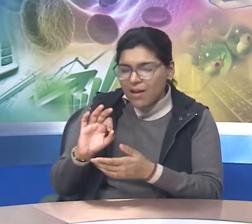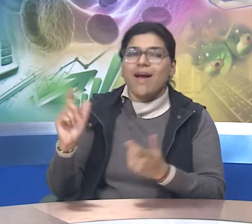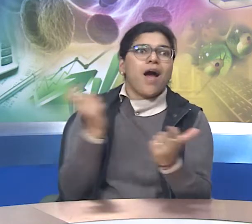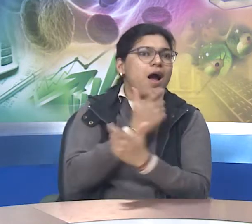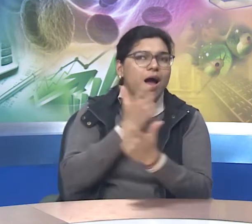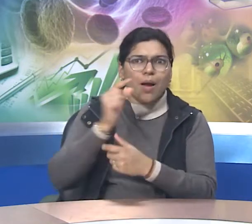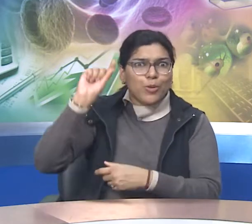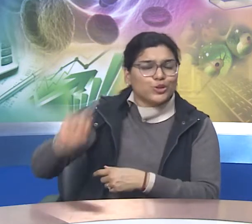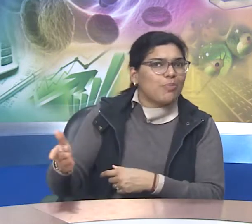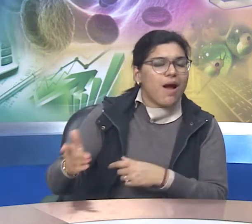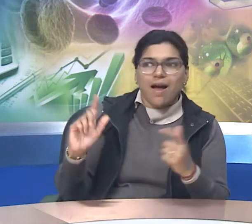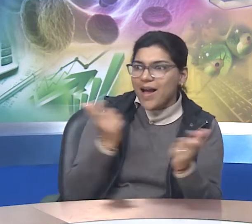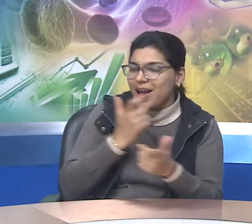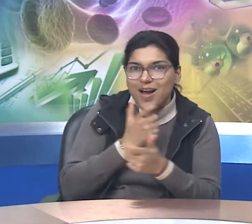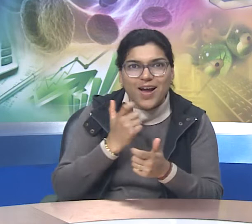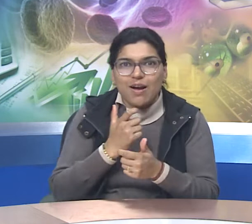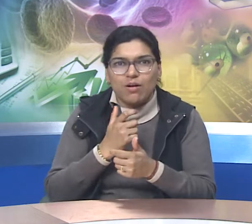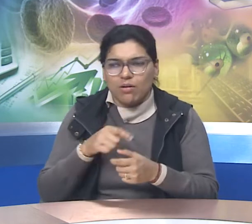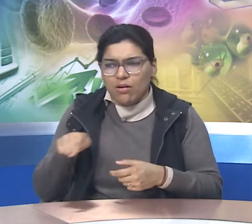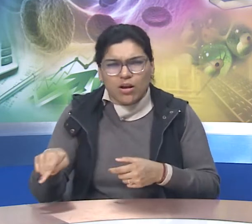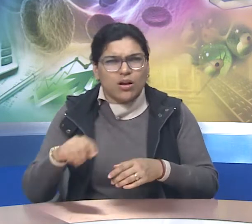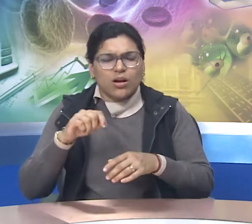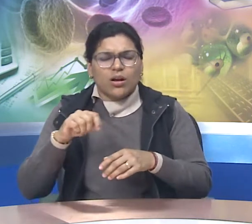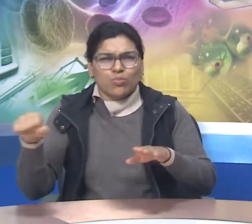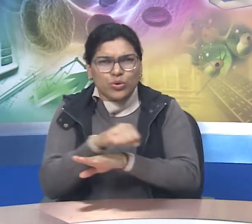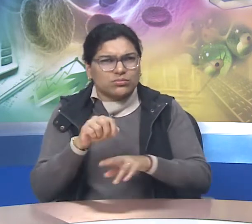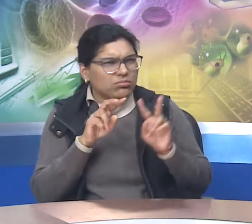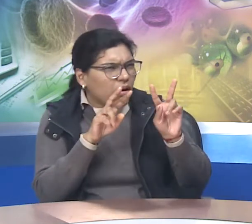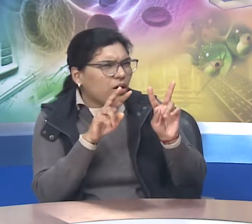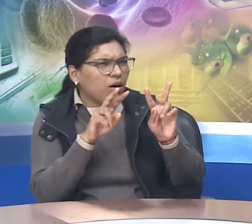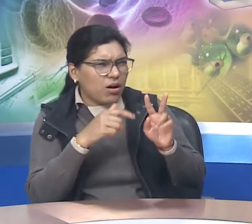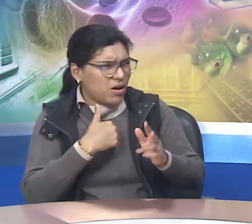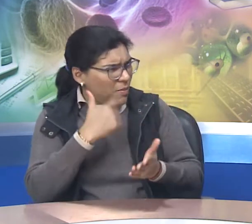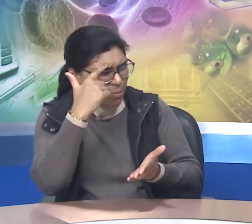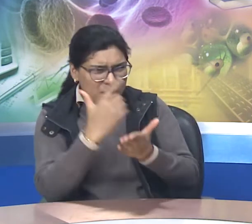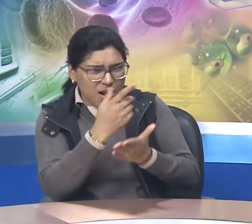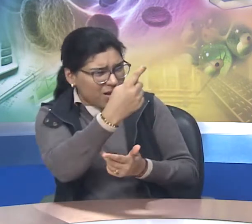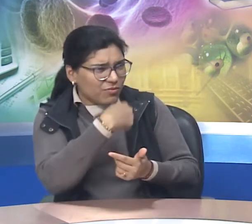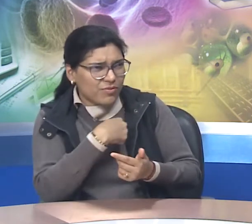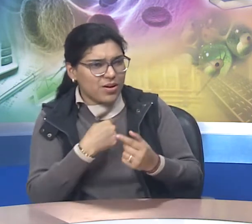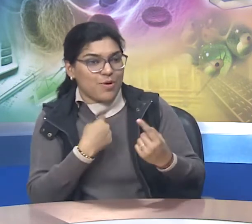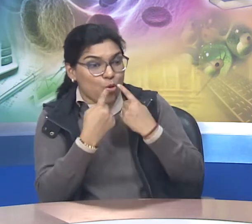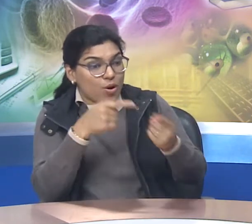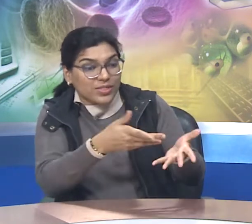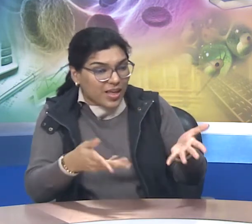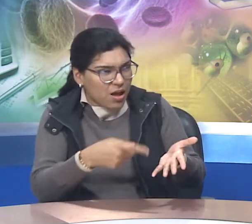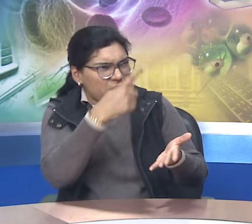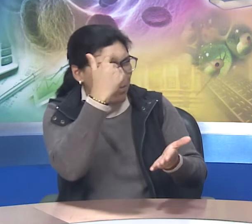Really? I said and started laughing. Why? What's